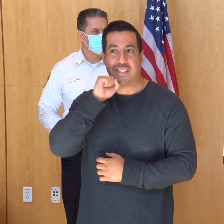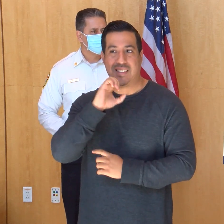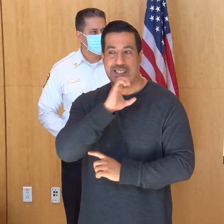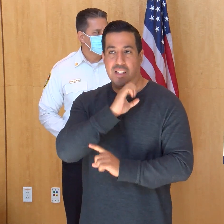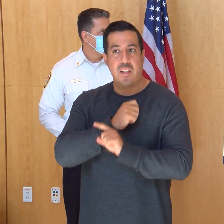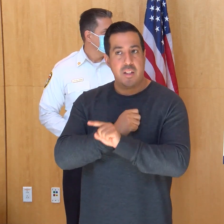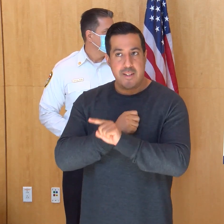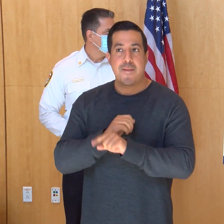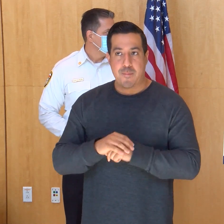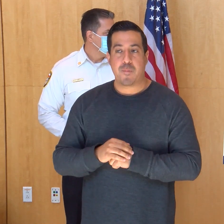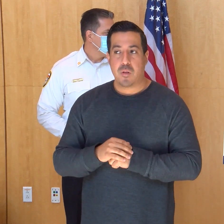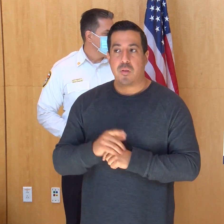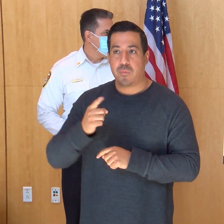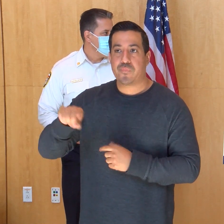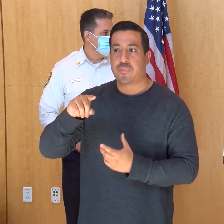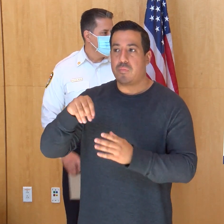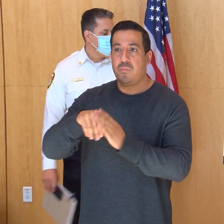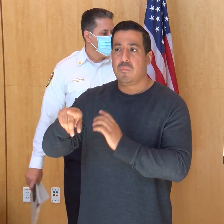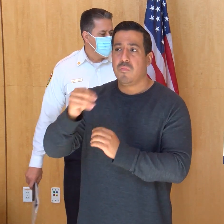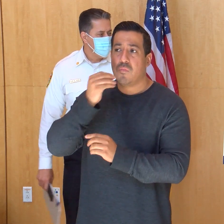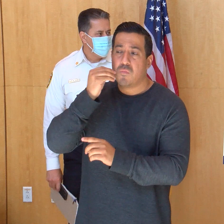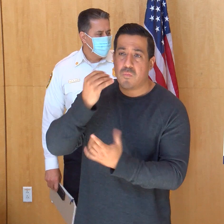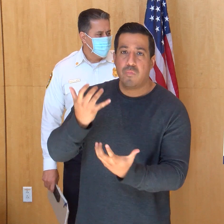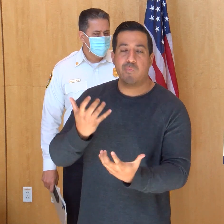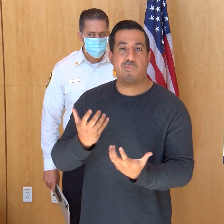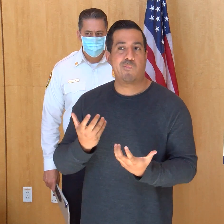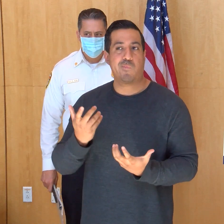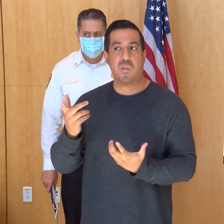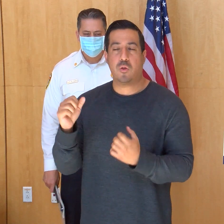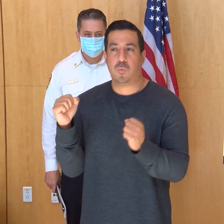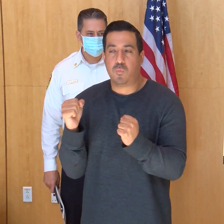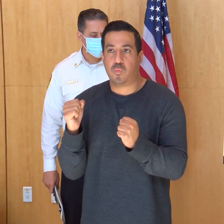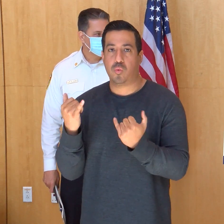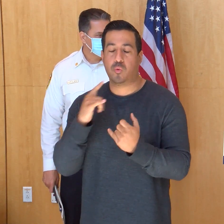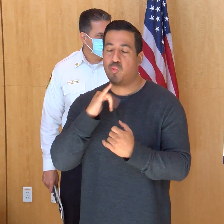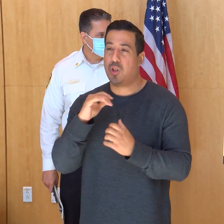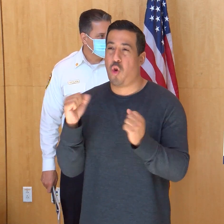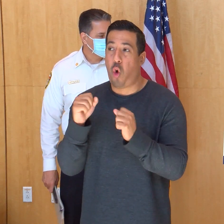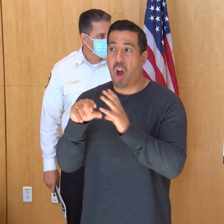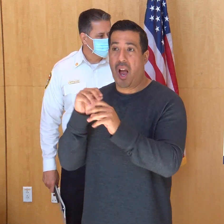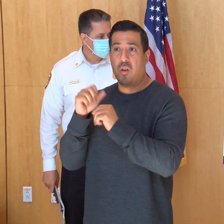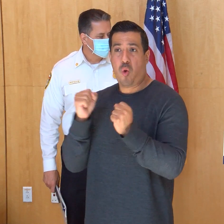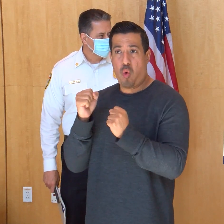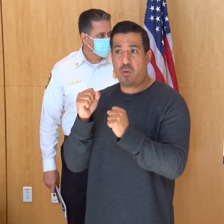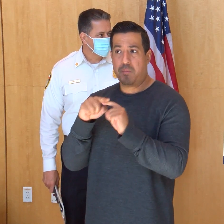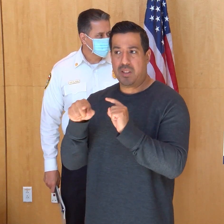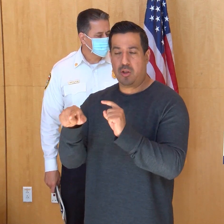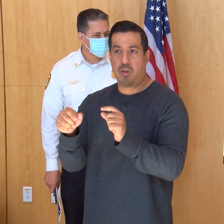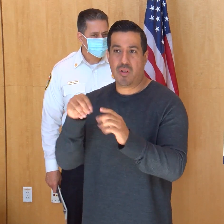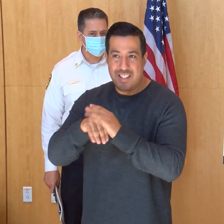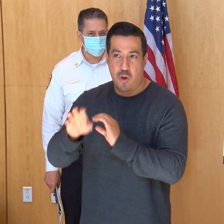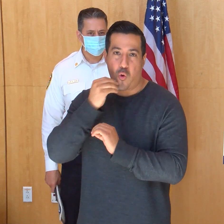seniors who are in these homes and freezer conditions. It's cold on the outside, it's cold in